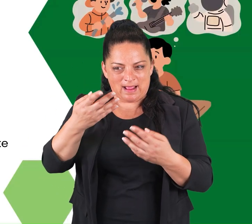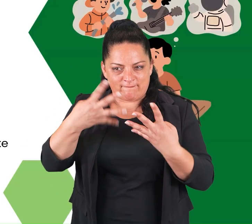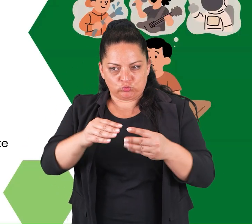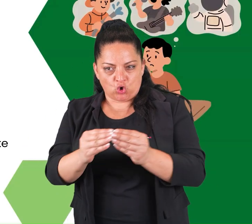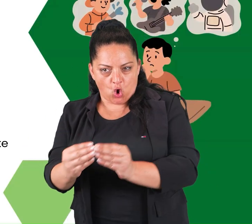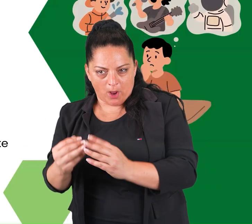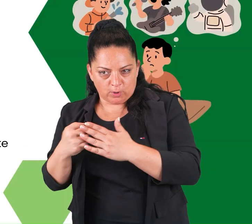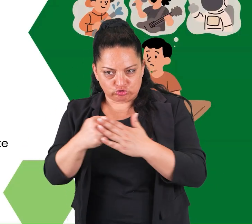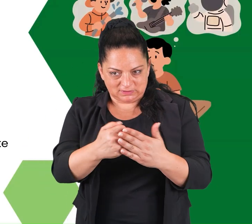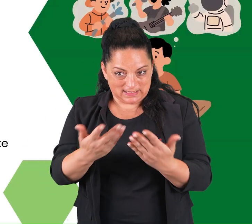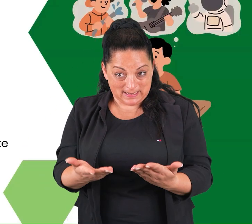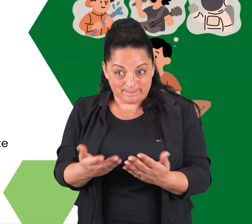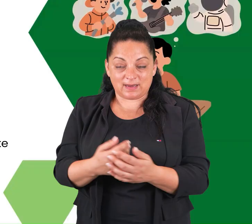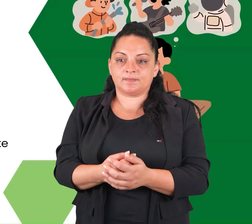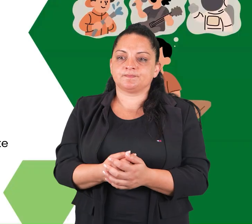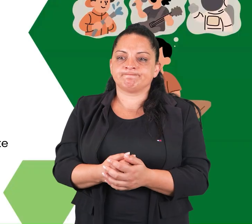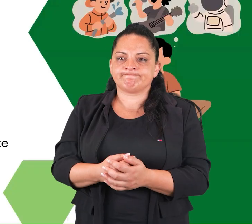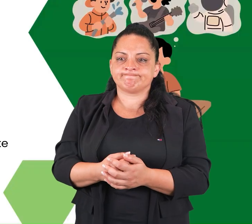sustainable cooking practices.